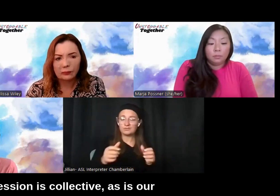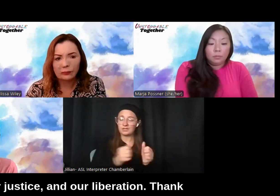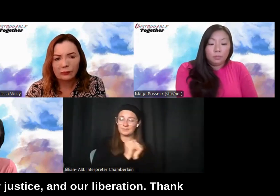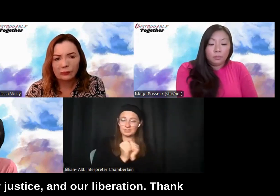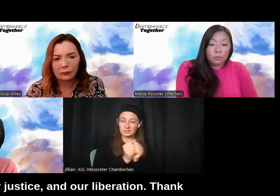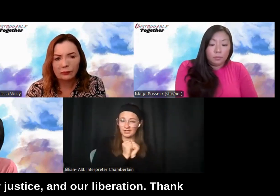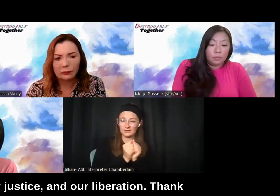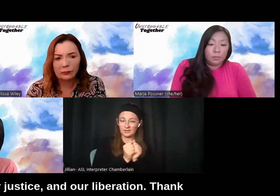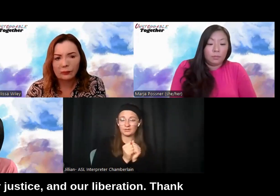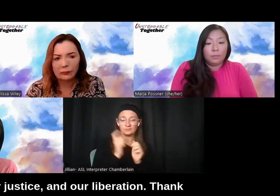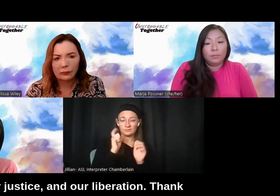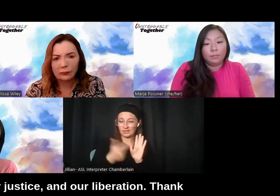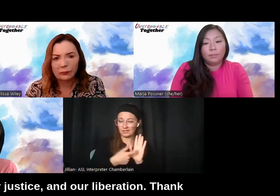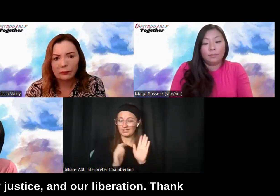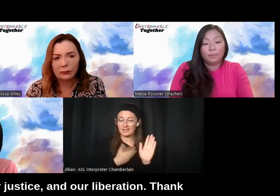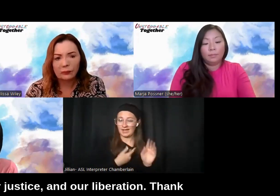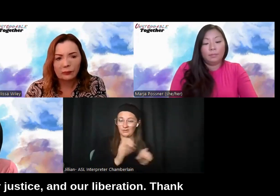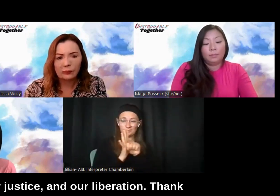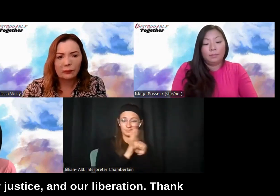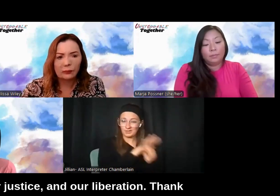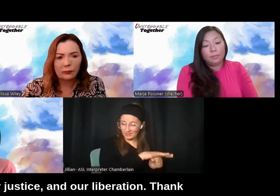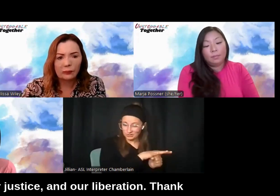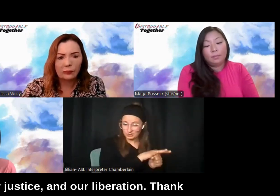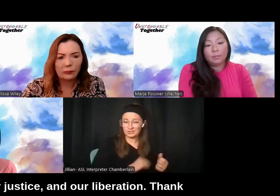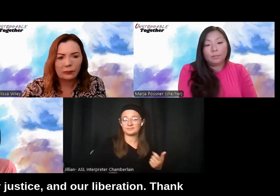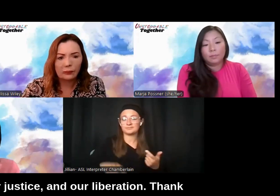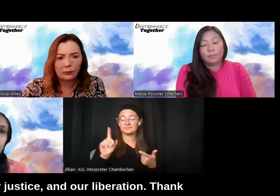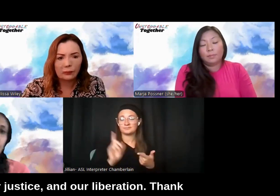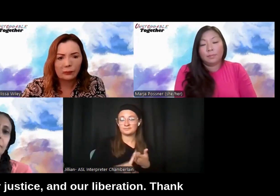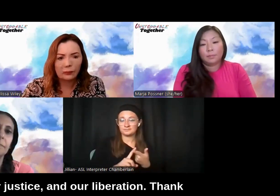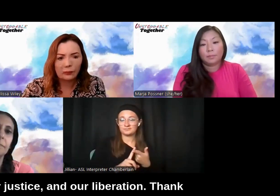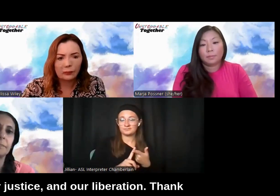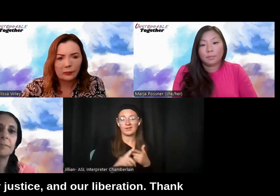as is our power, our justice, and our liberation.